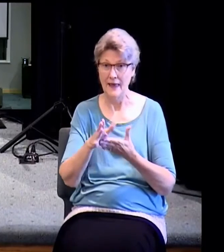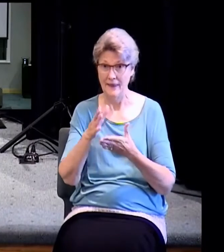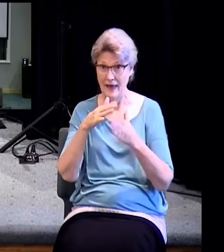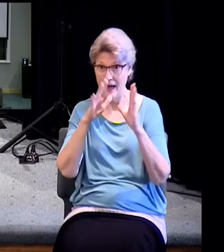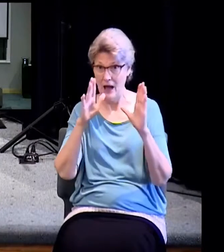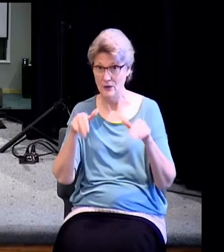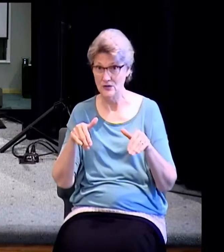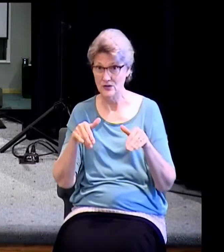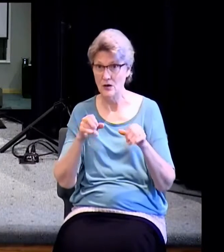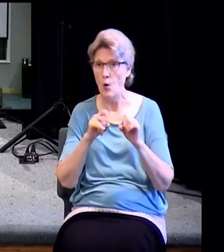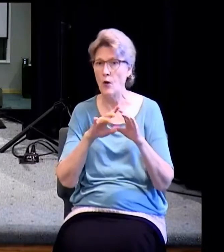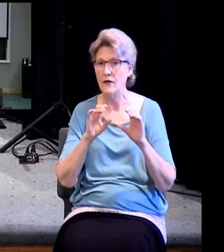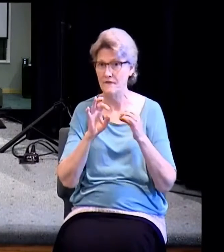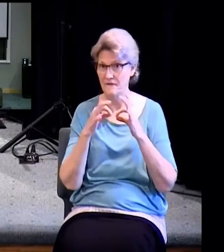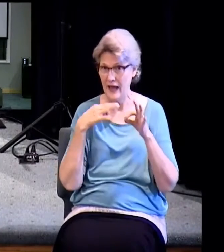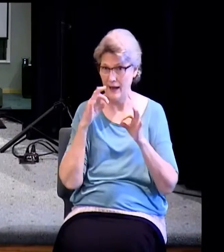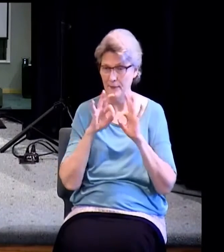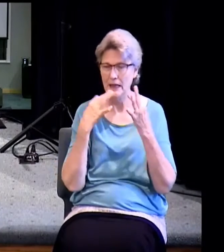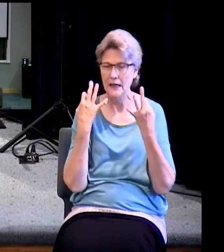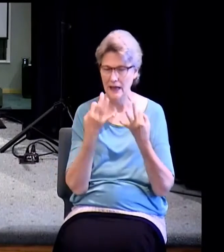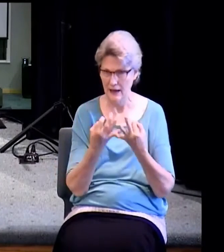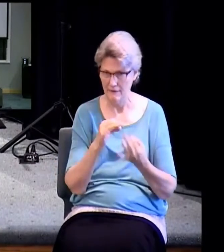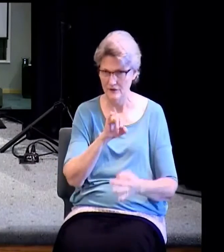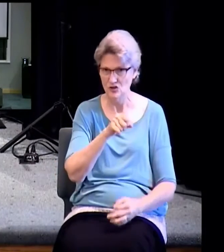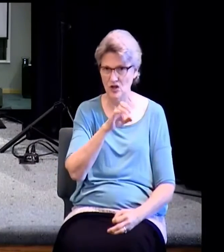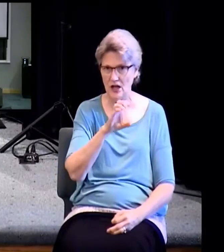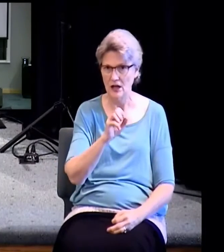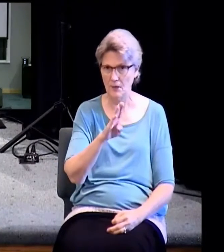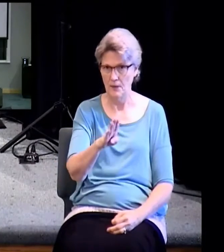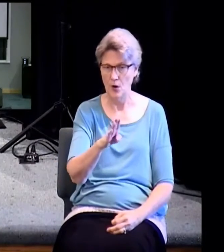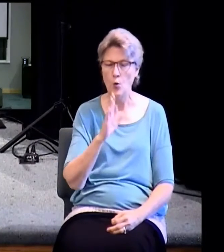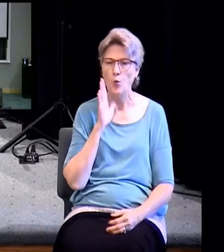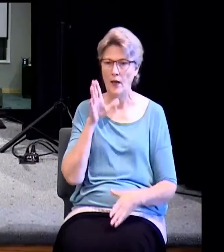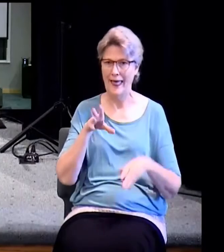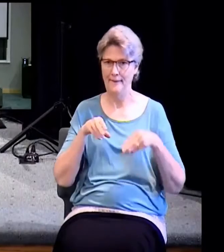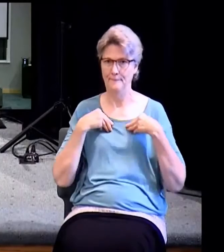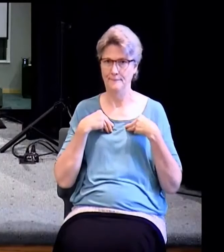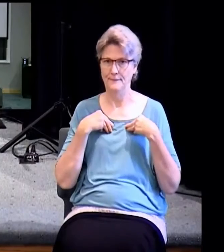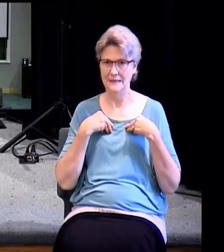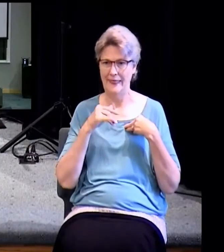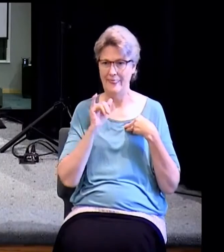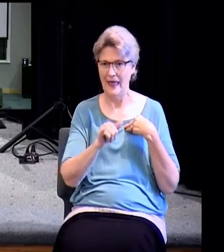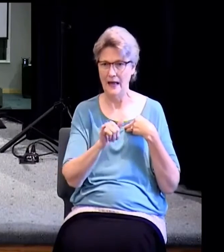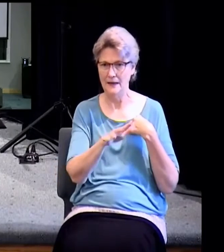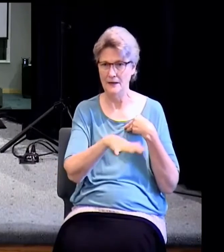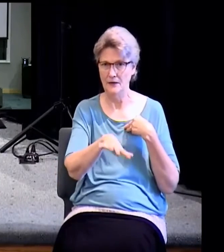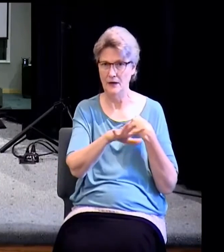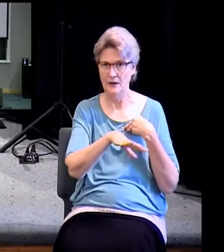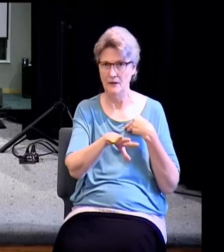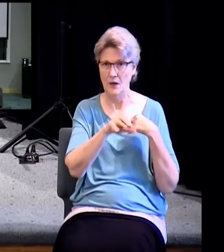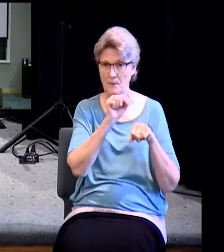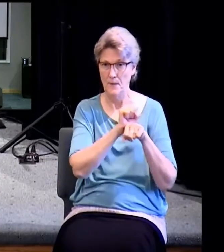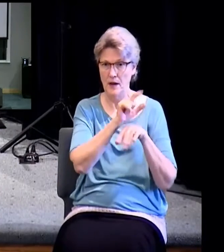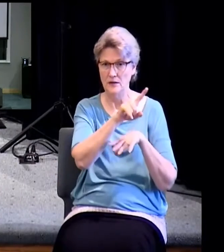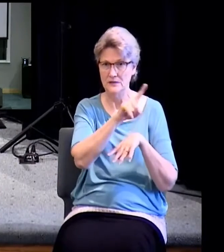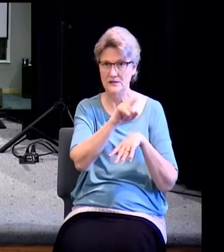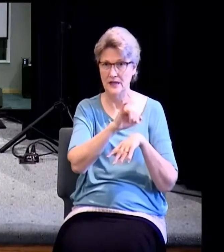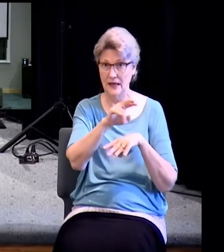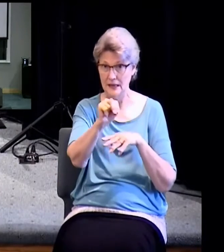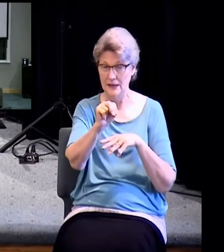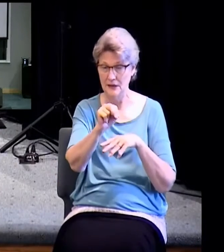house of Jacob shall possess their possessions." So in Mount Zion, it's representative